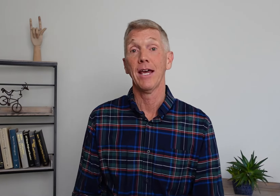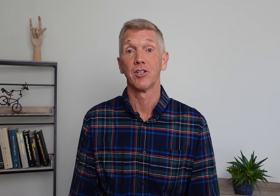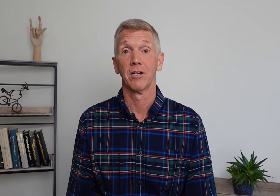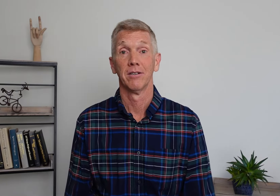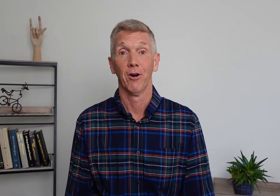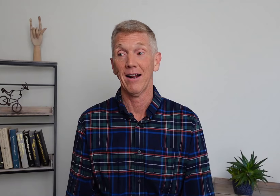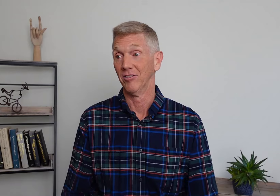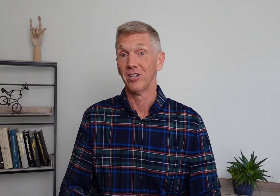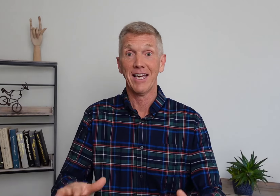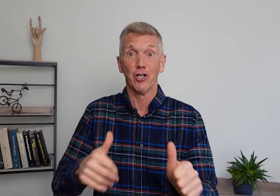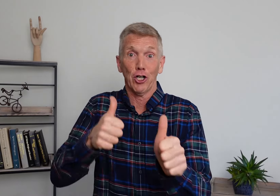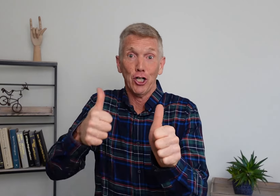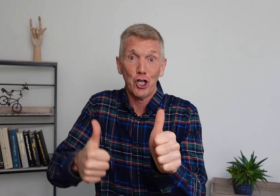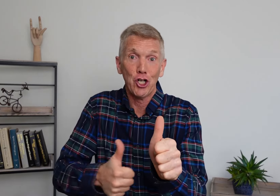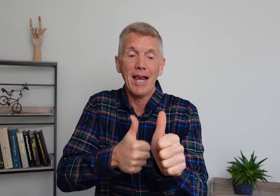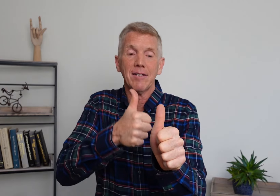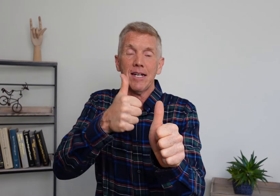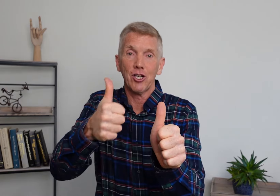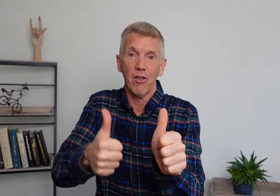chase? Right? Little kids are chasing each other.